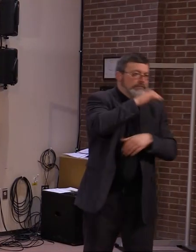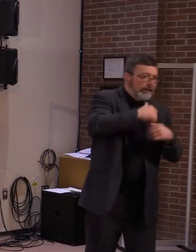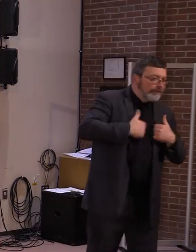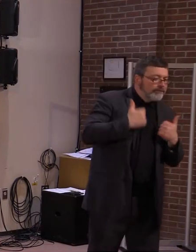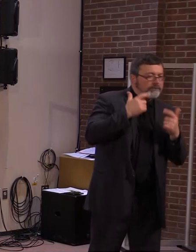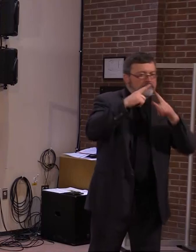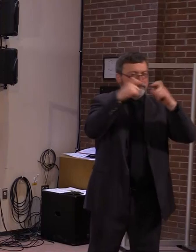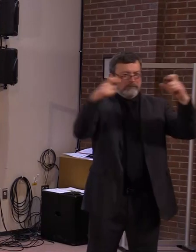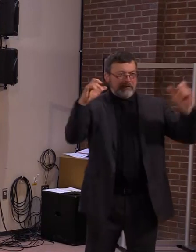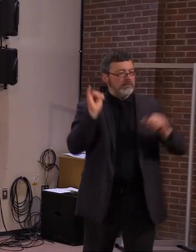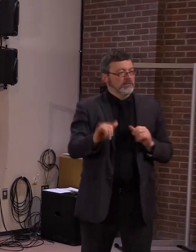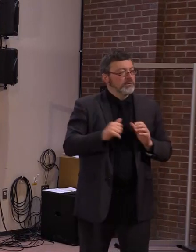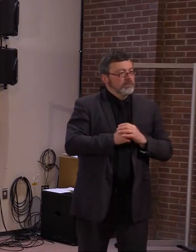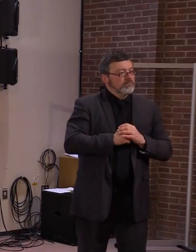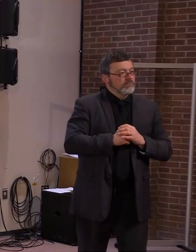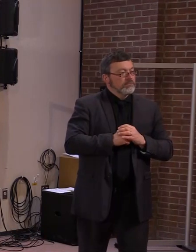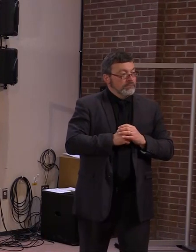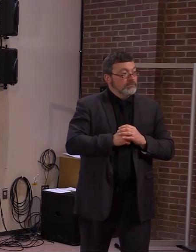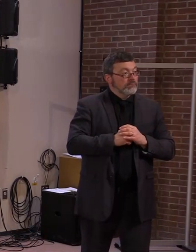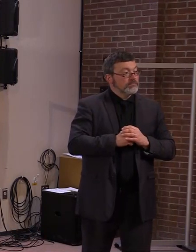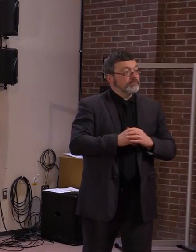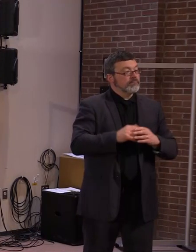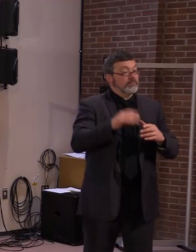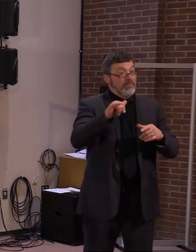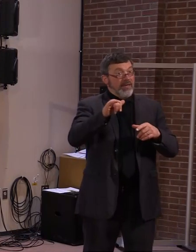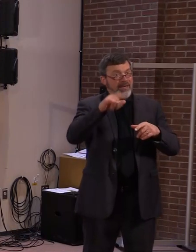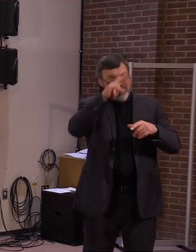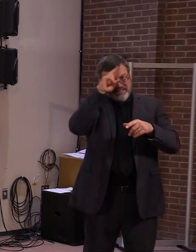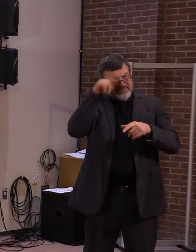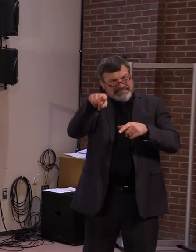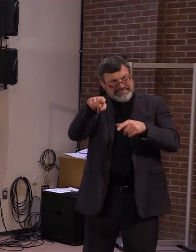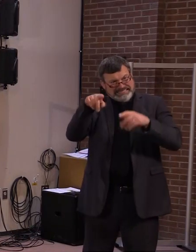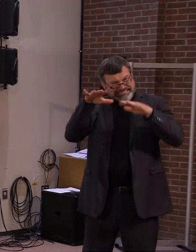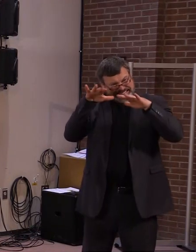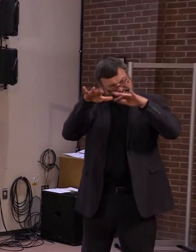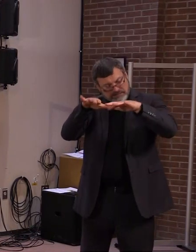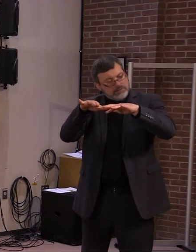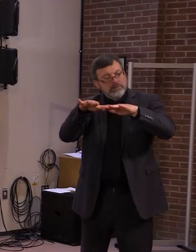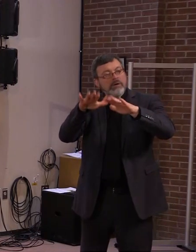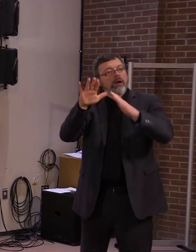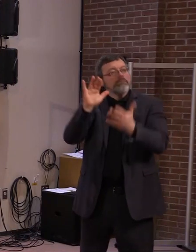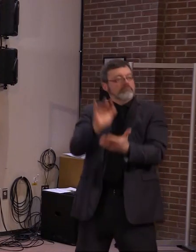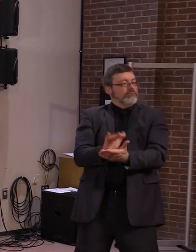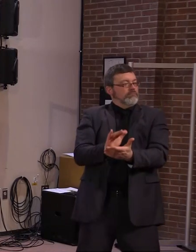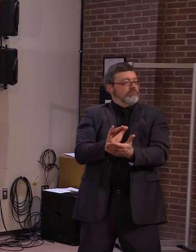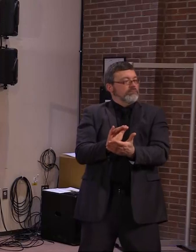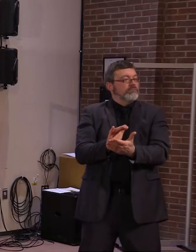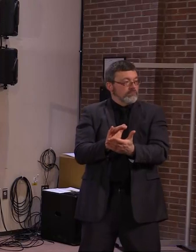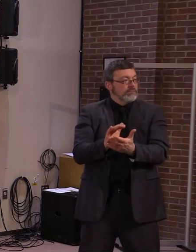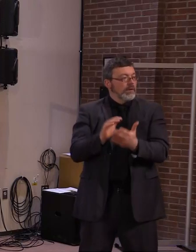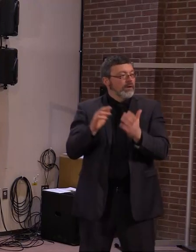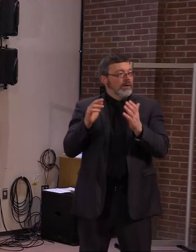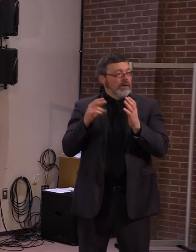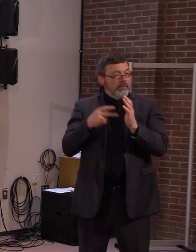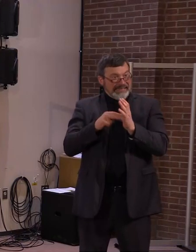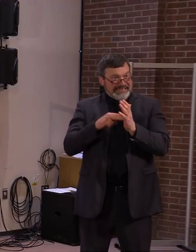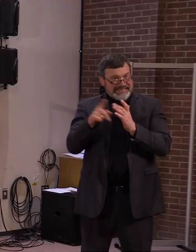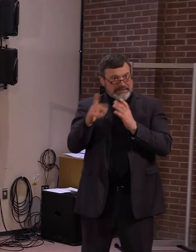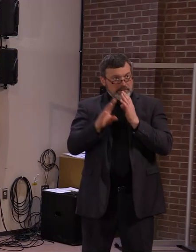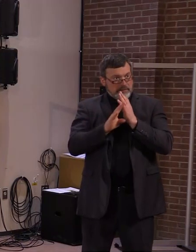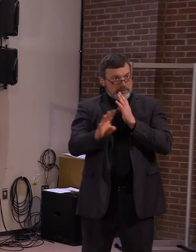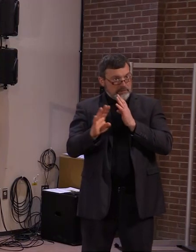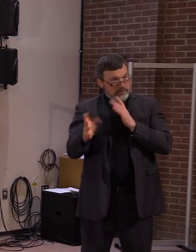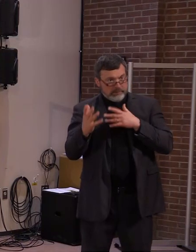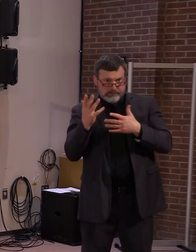decompress patients' loads at hospitals. In this area, we're reducing the number of patients waiting for discharge who don't